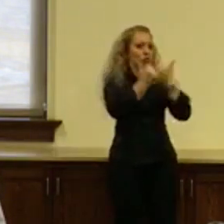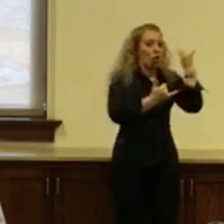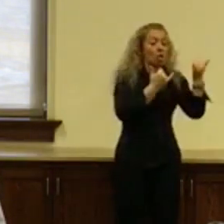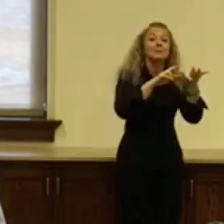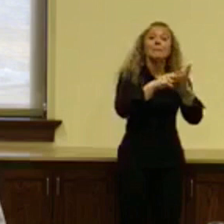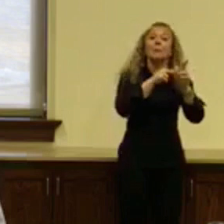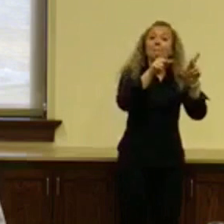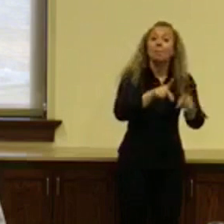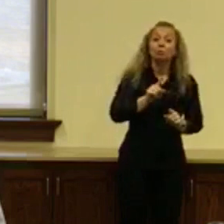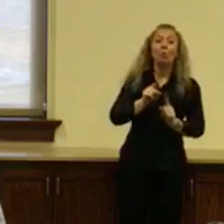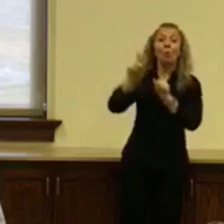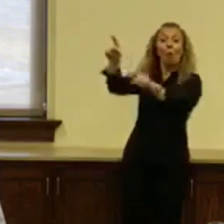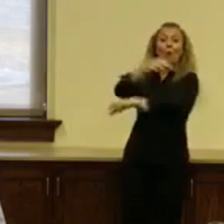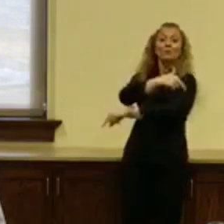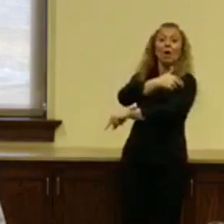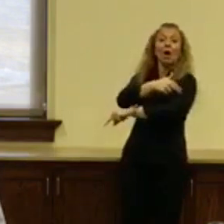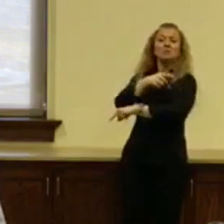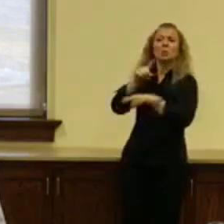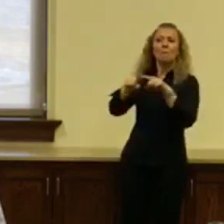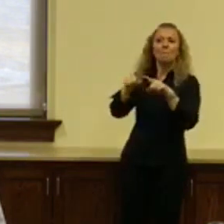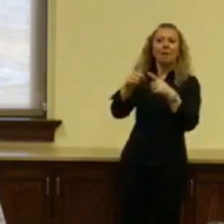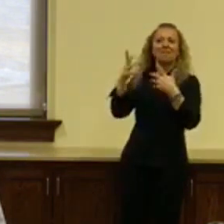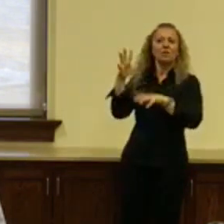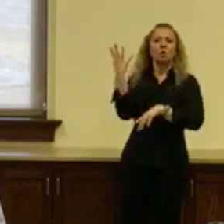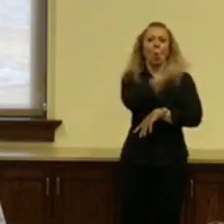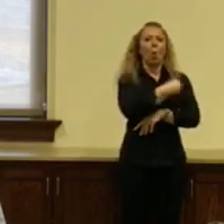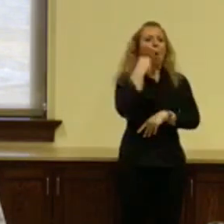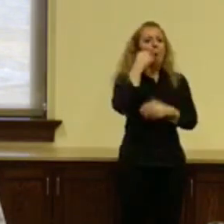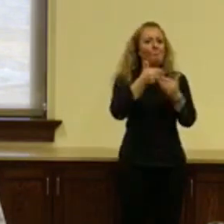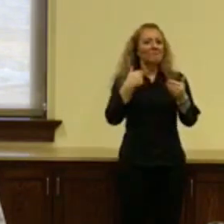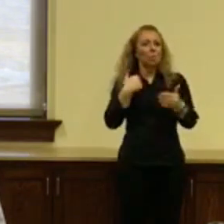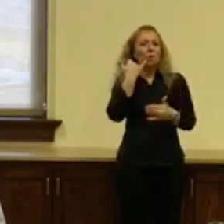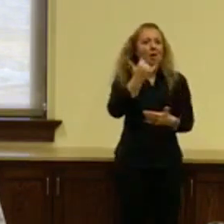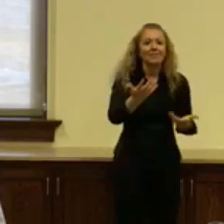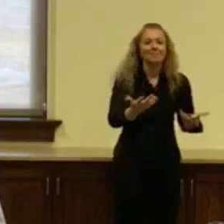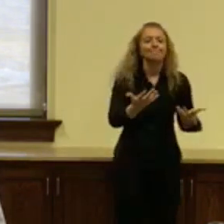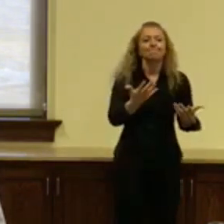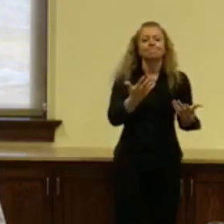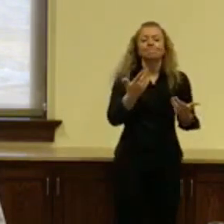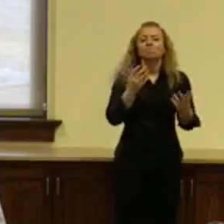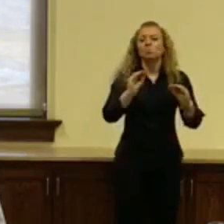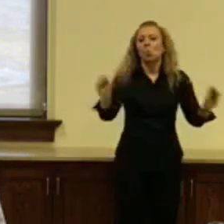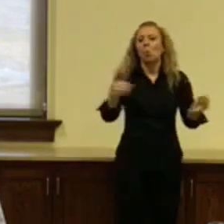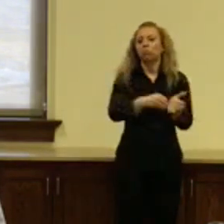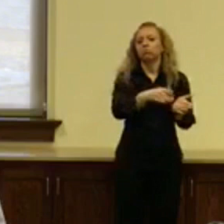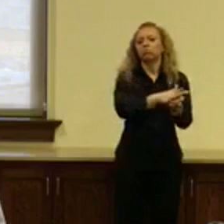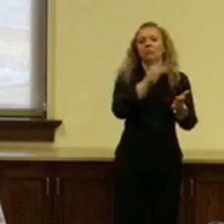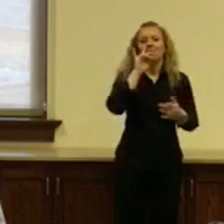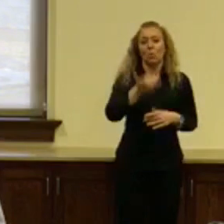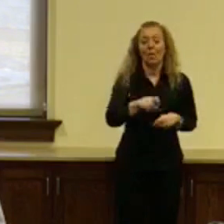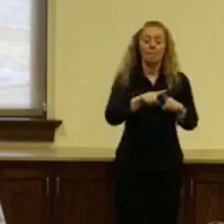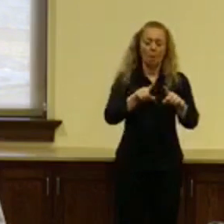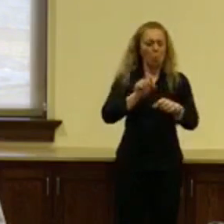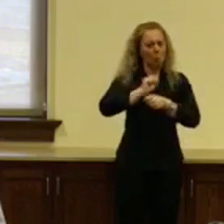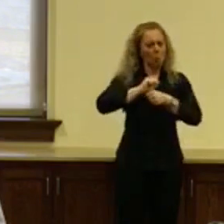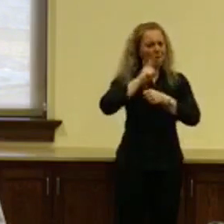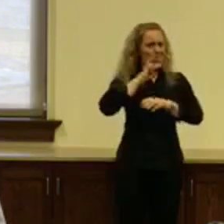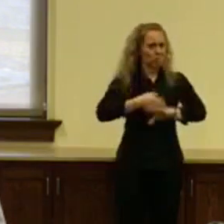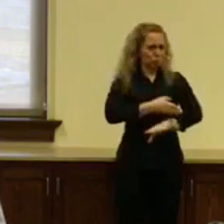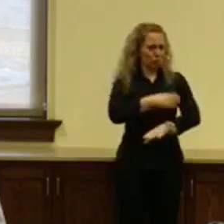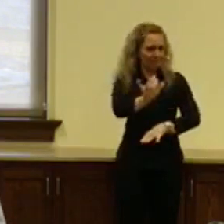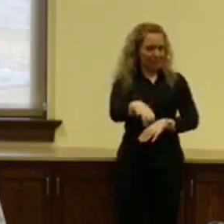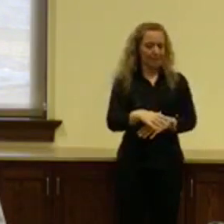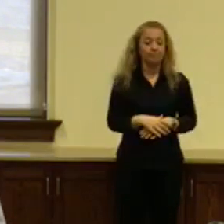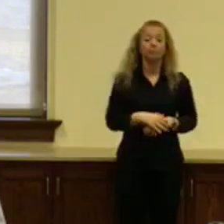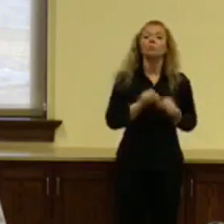is hospitalized or released after that date, we don't know, but we are working to improve the reporting on these numbers. We will continue to push